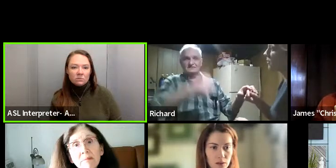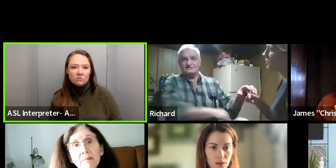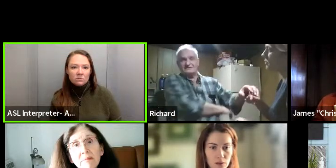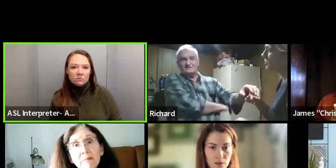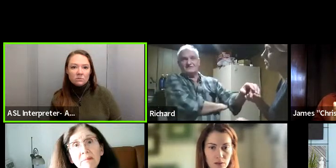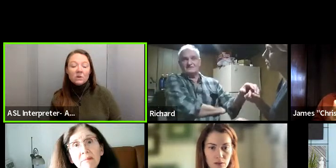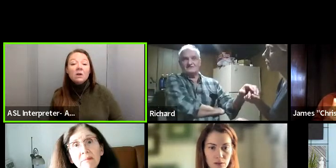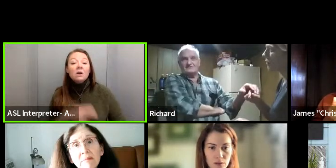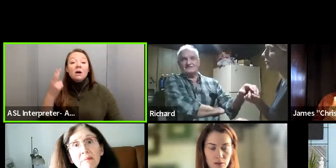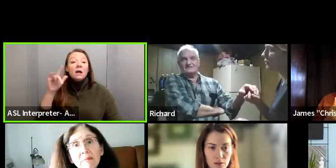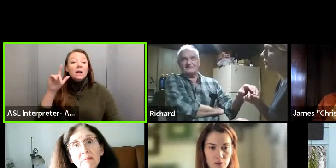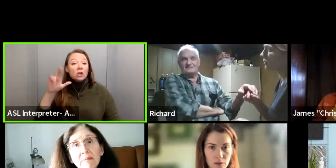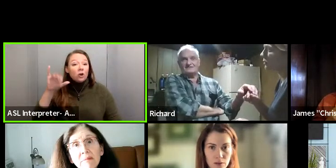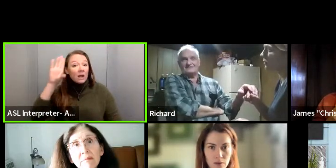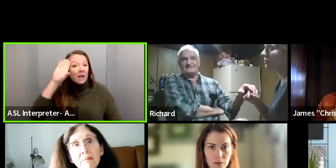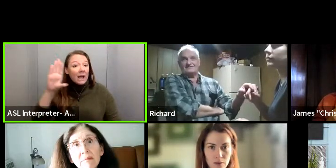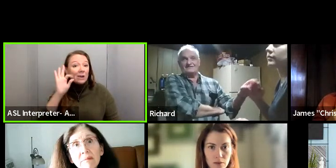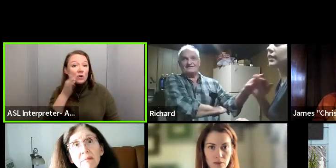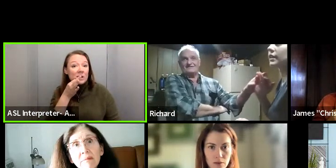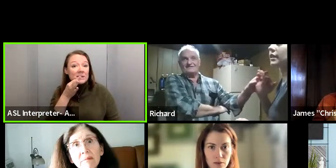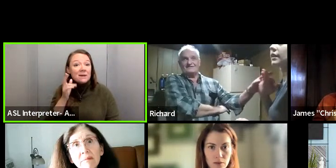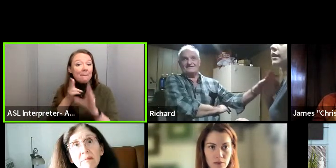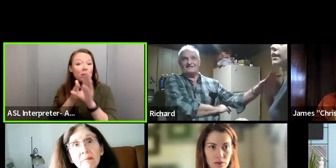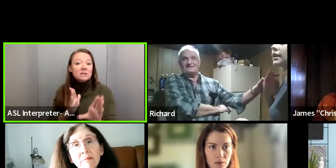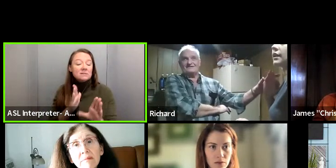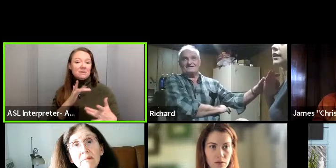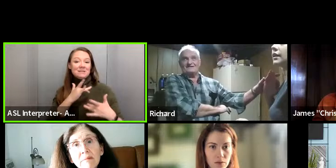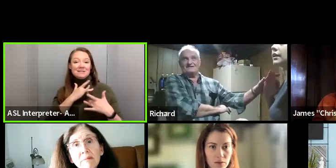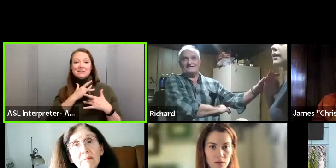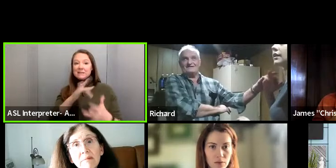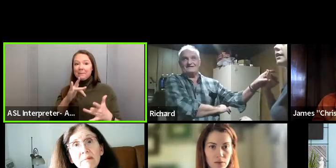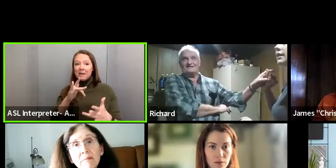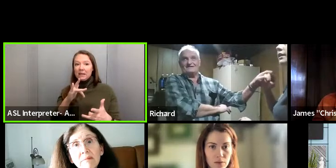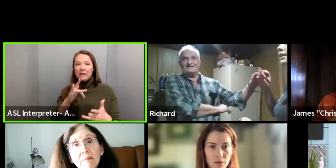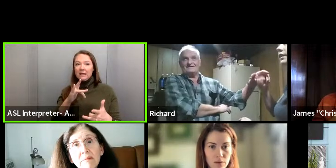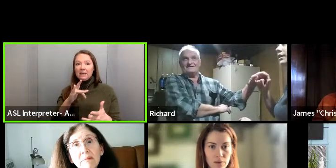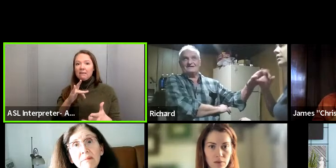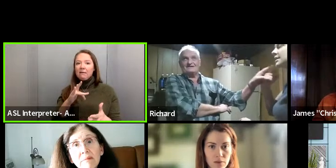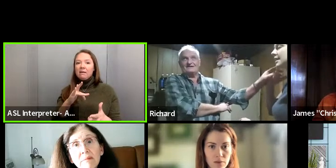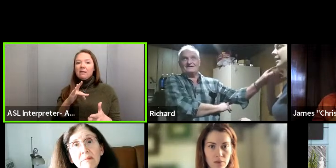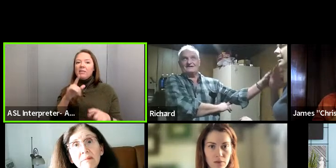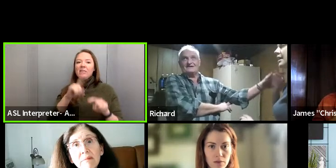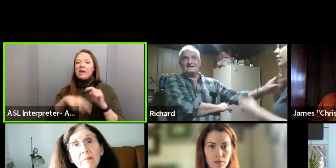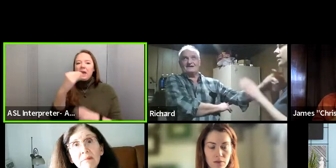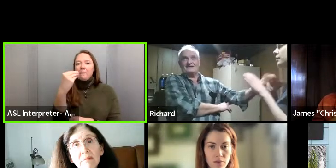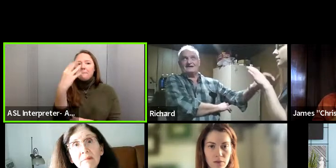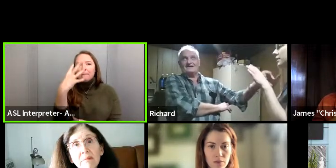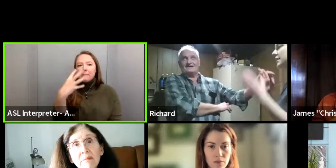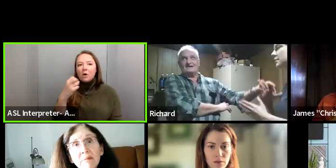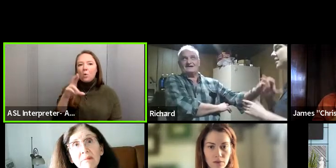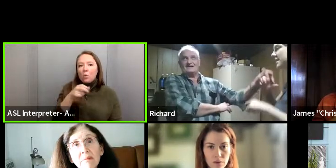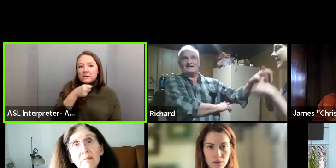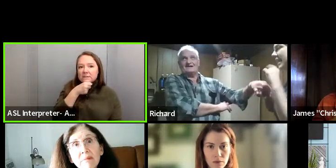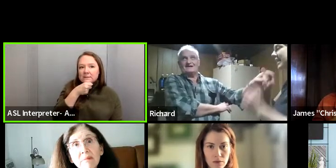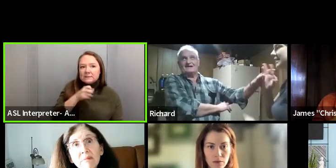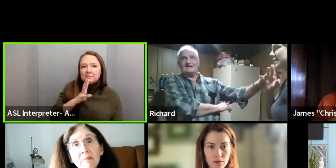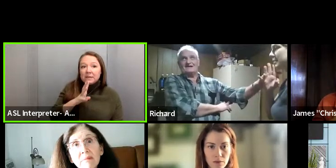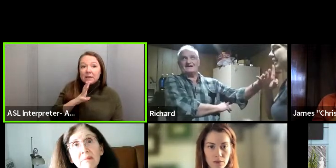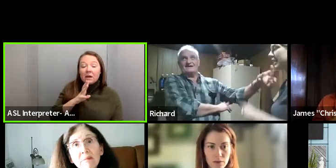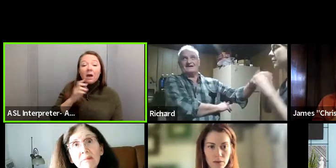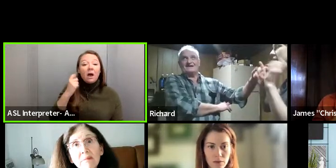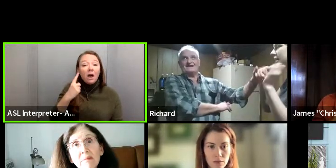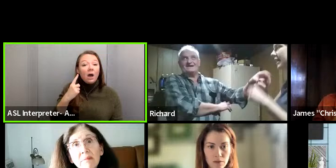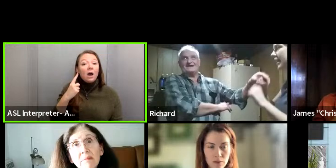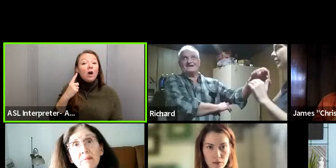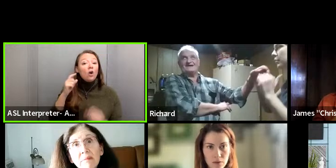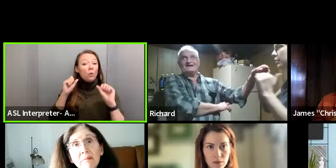Hey, Chris, our participants typically don't have speaking and camera privileges, but we can promote everyone to